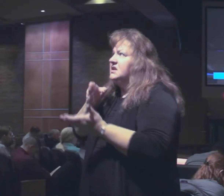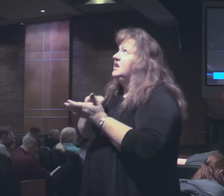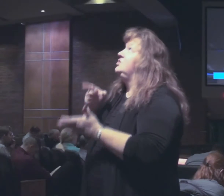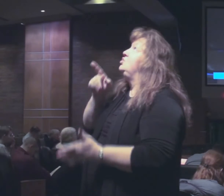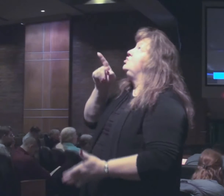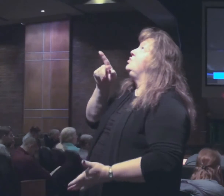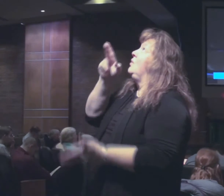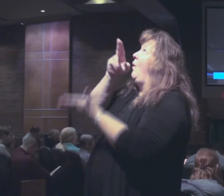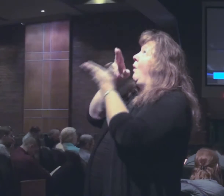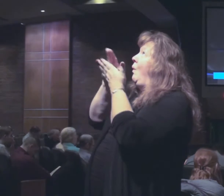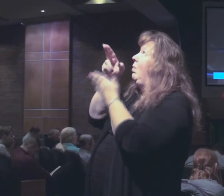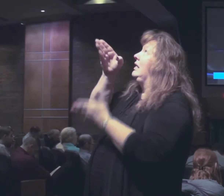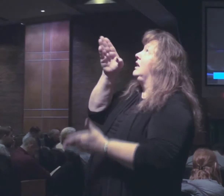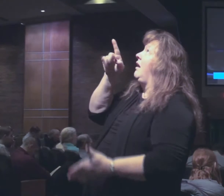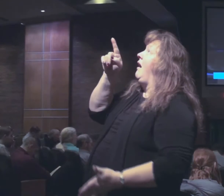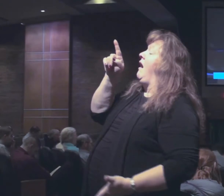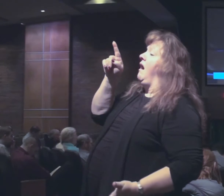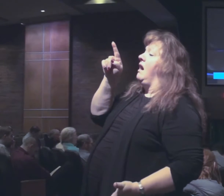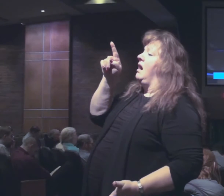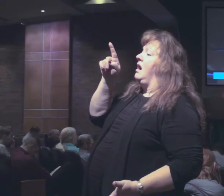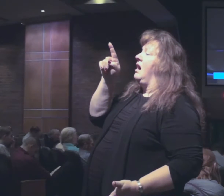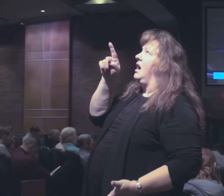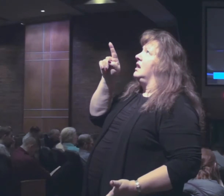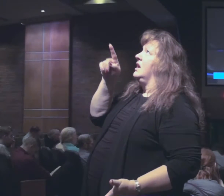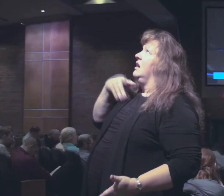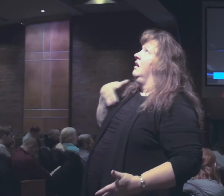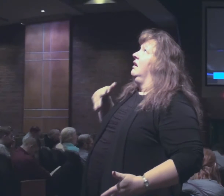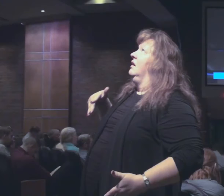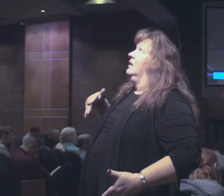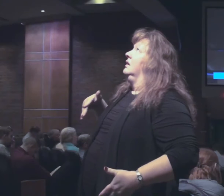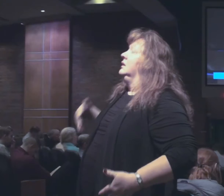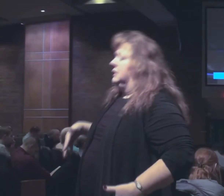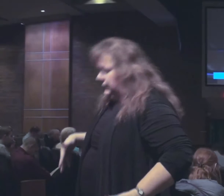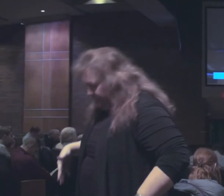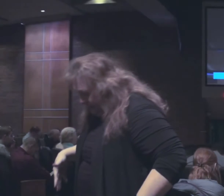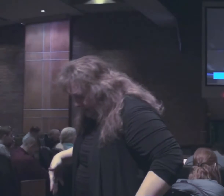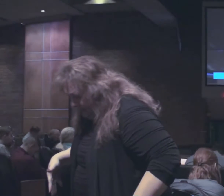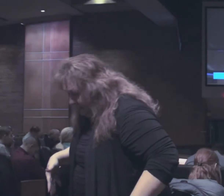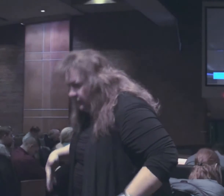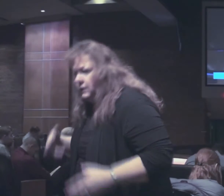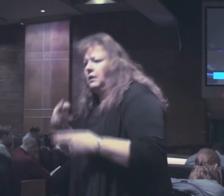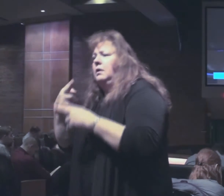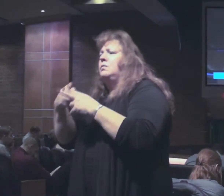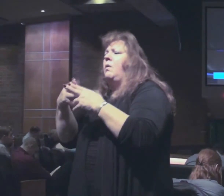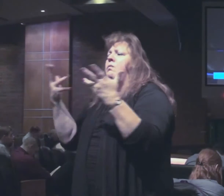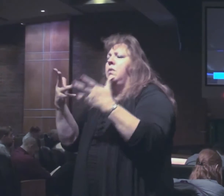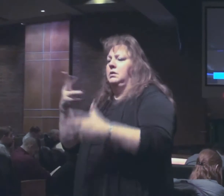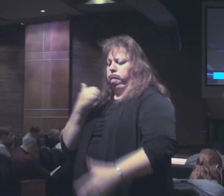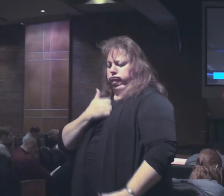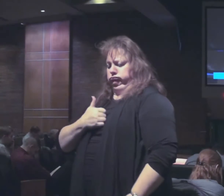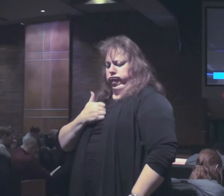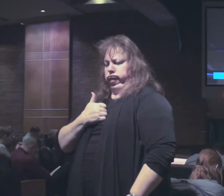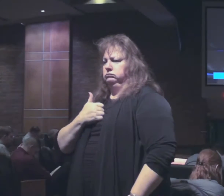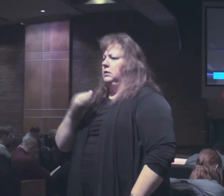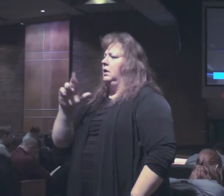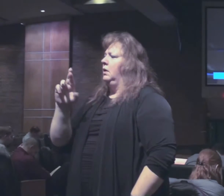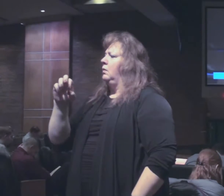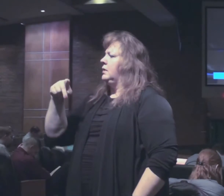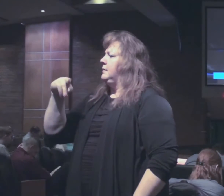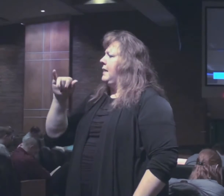God, and before Him you tremble, we call it repentance, desire to stop the